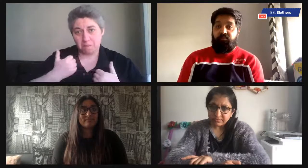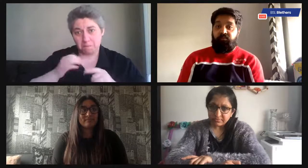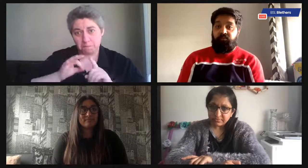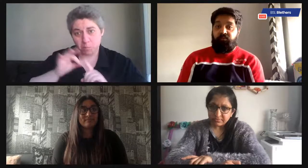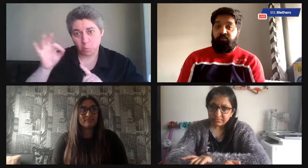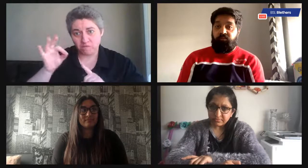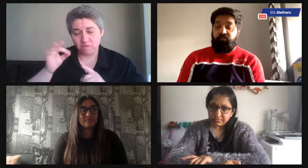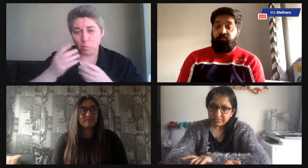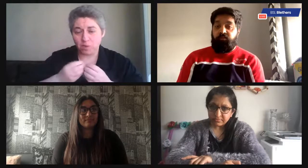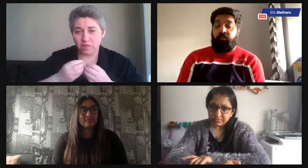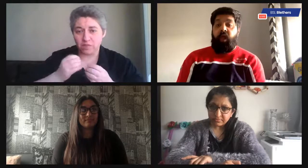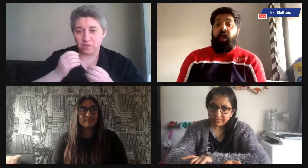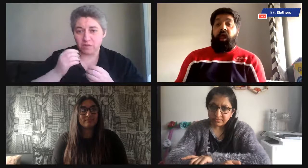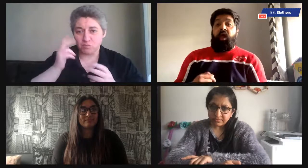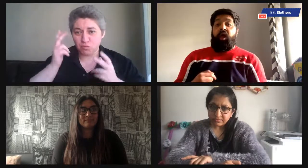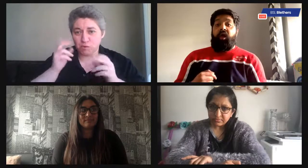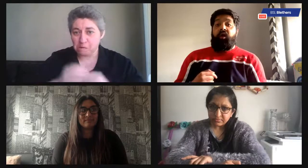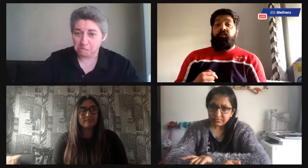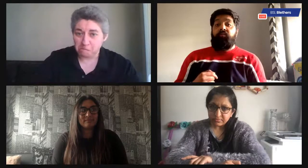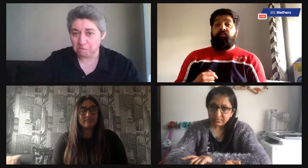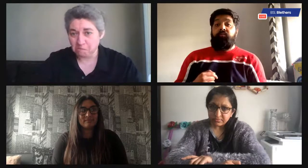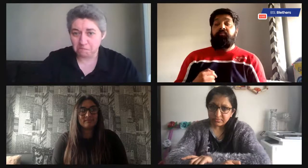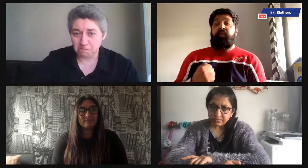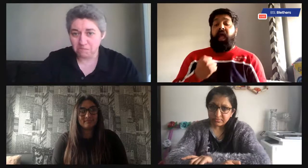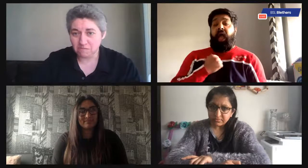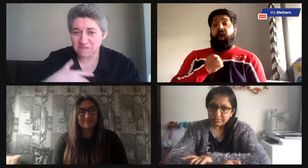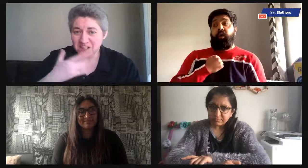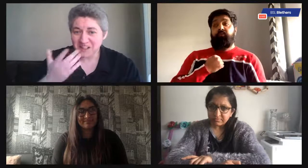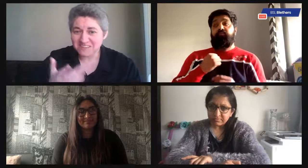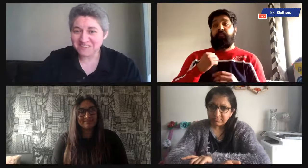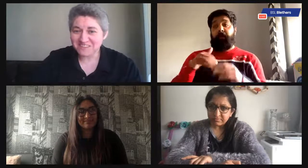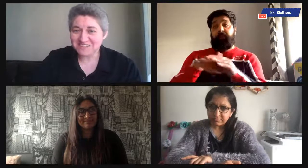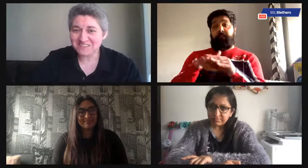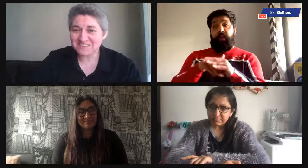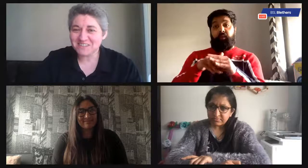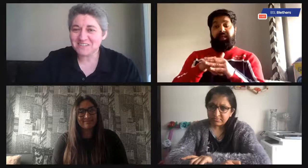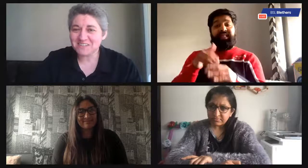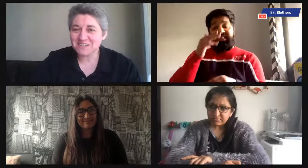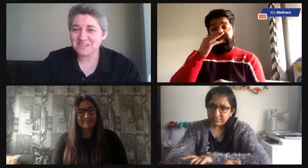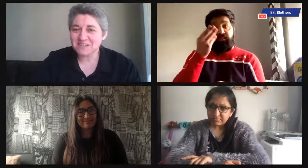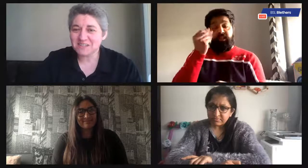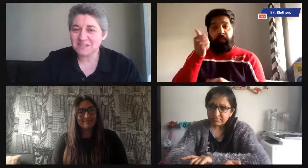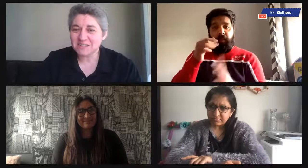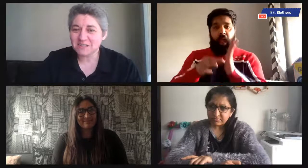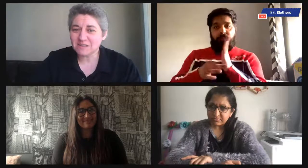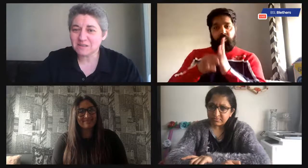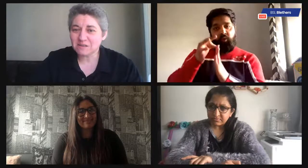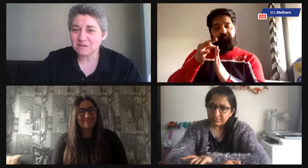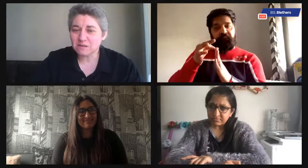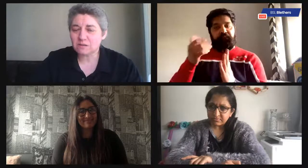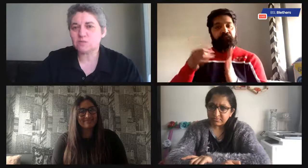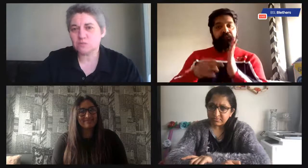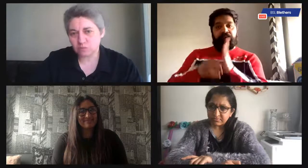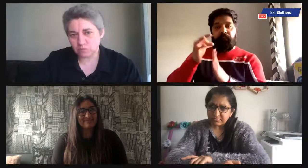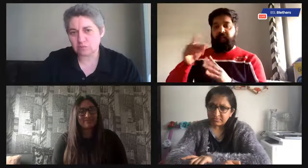What do you think about the deaf community? You found that that's improved, or are we bad? Are we worse than hearing